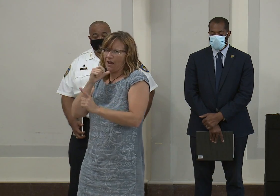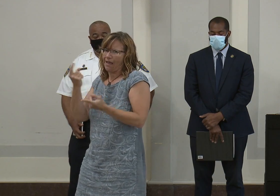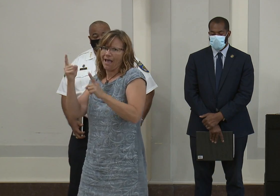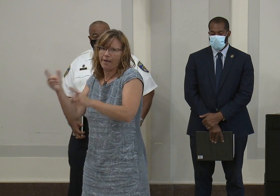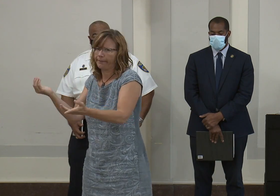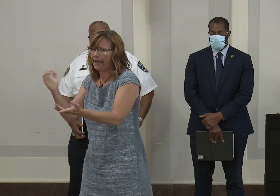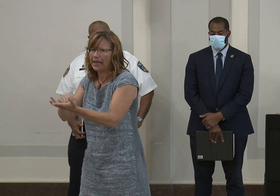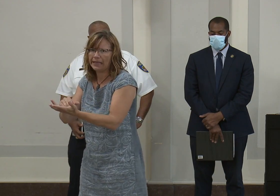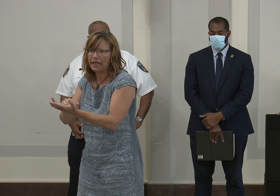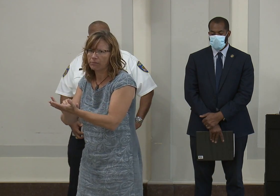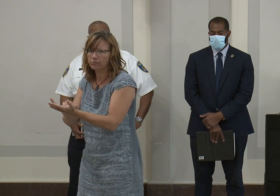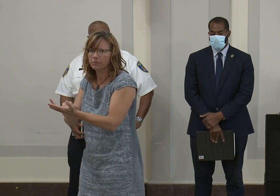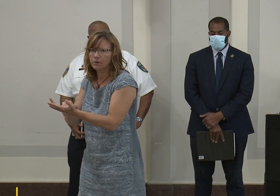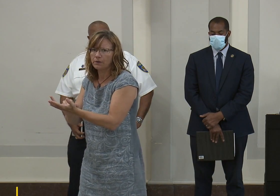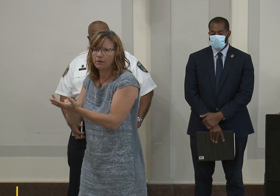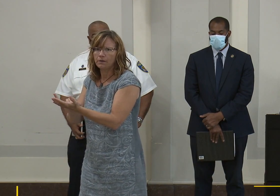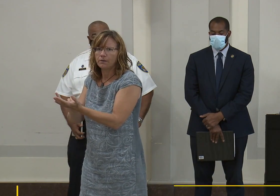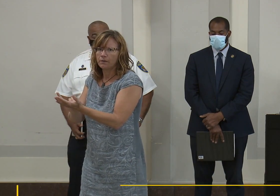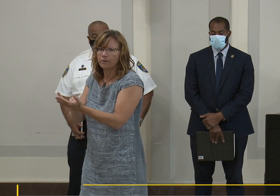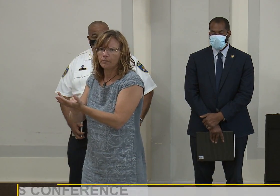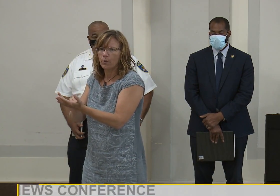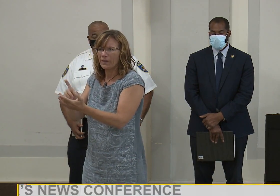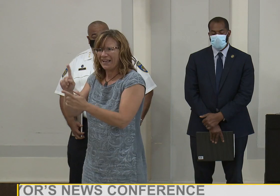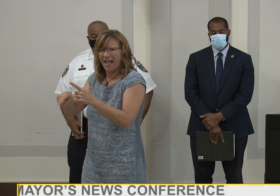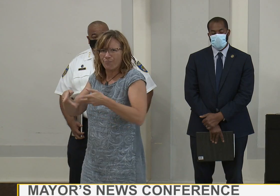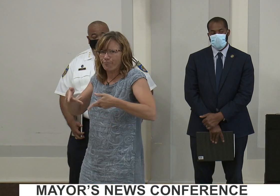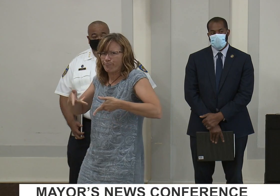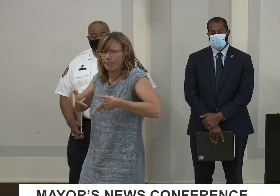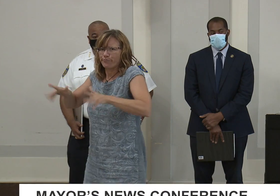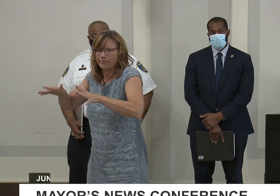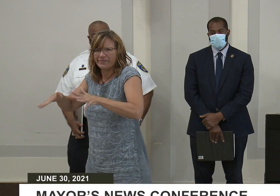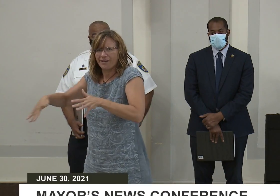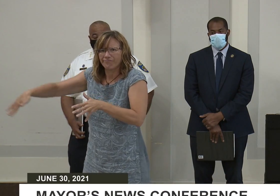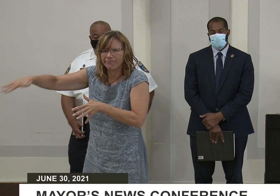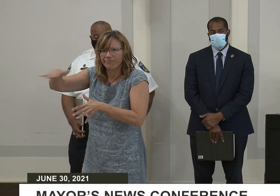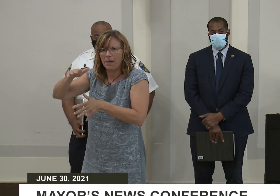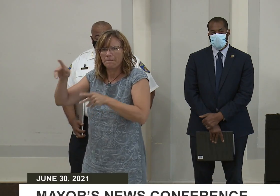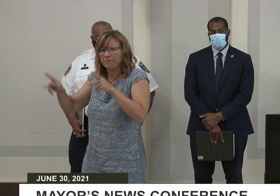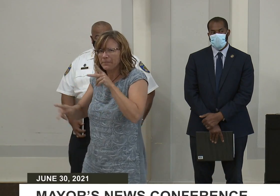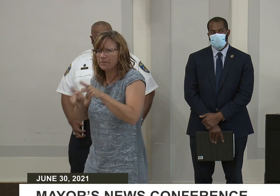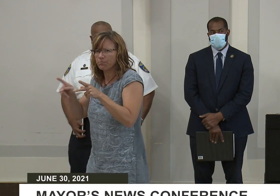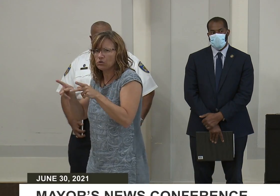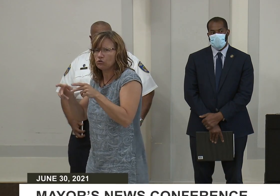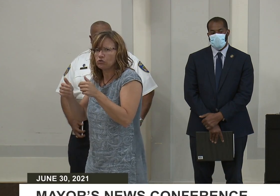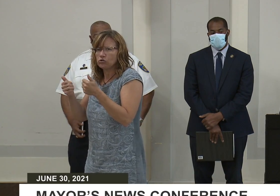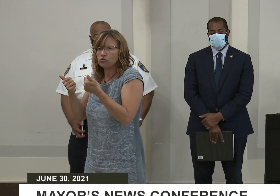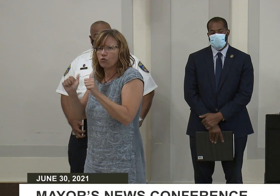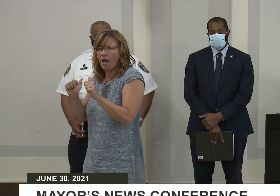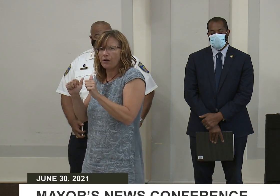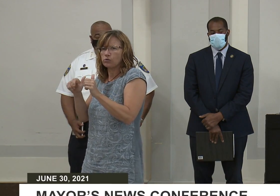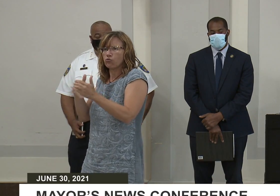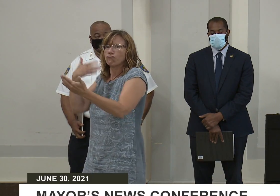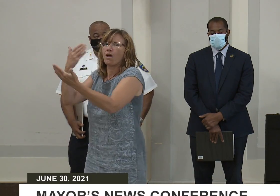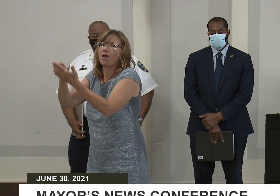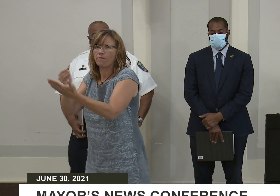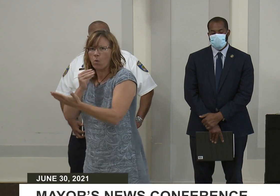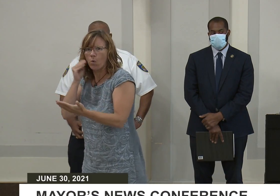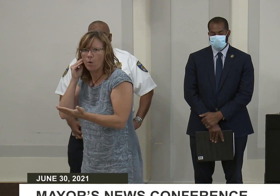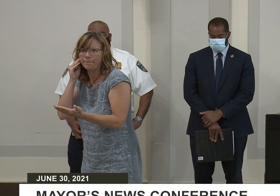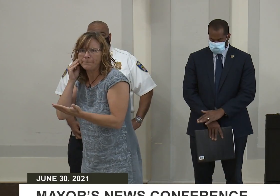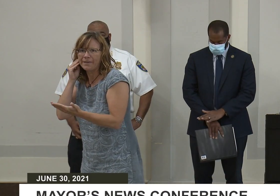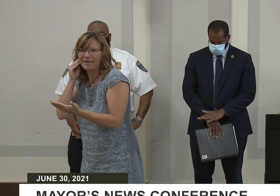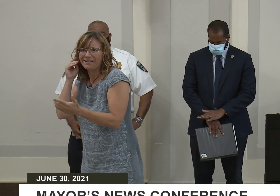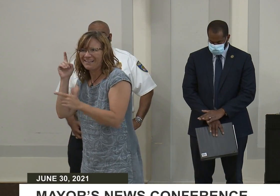have neighborhoods, people who are just simply trying to get home and get a good night's rest to go to work, to not be able to enter their